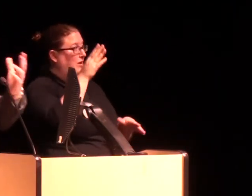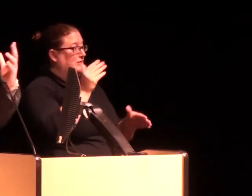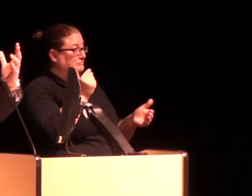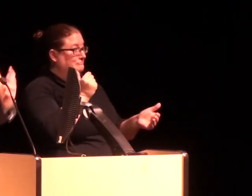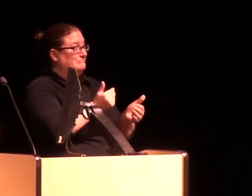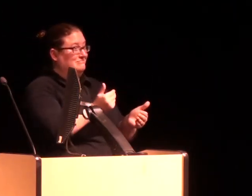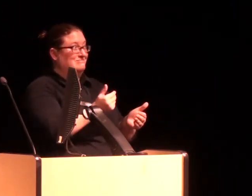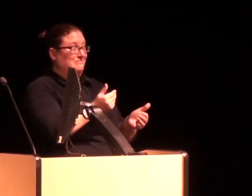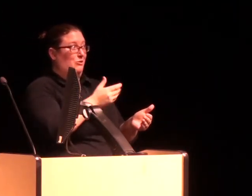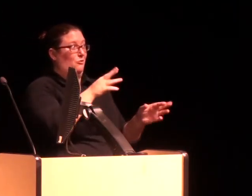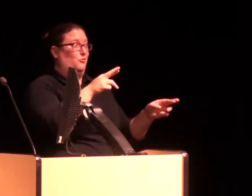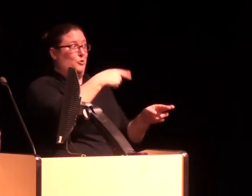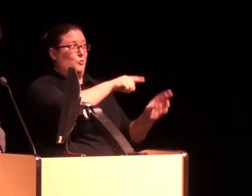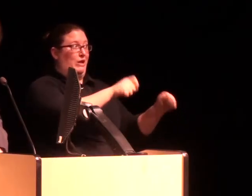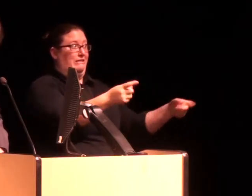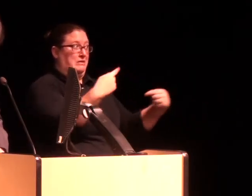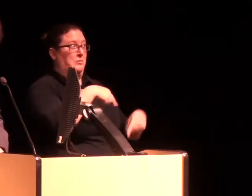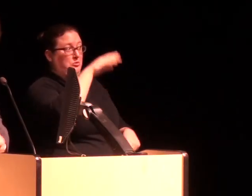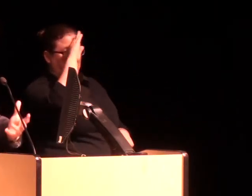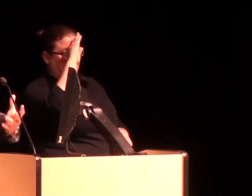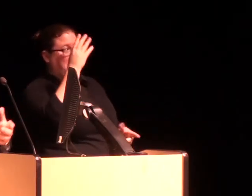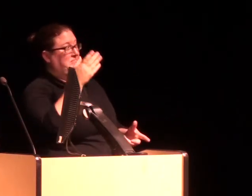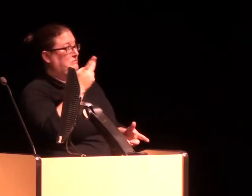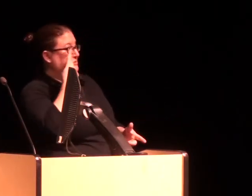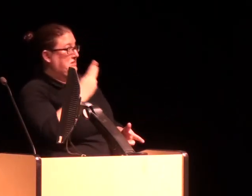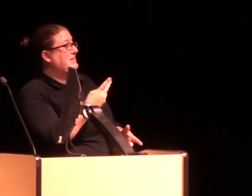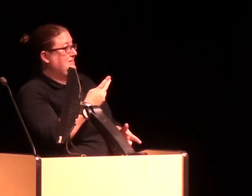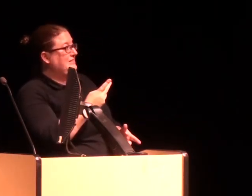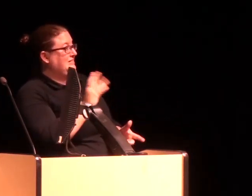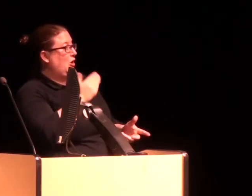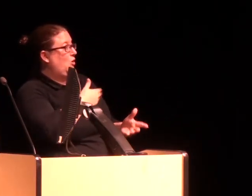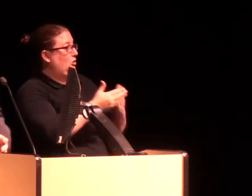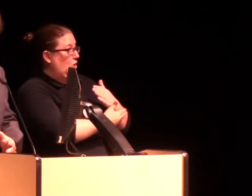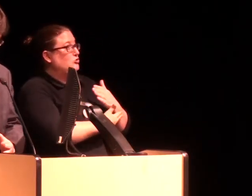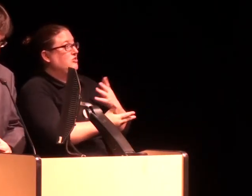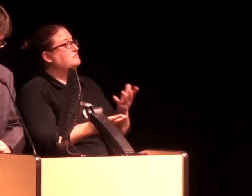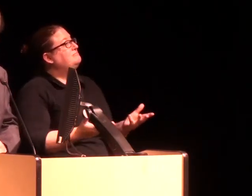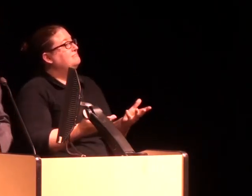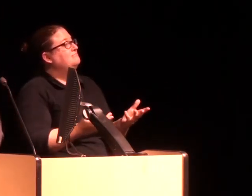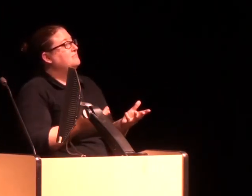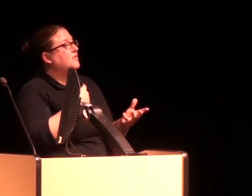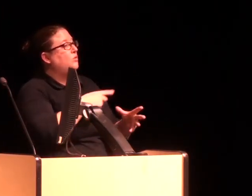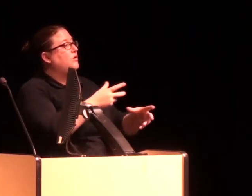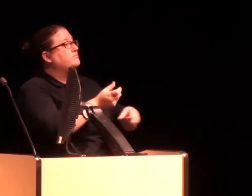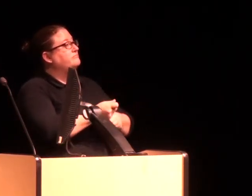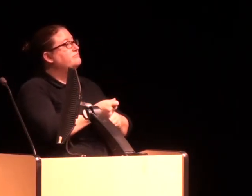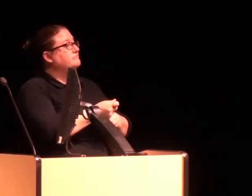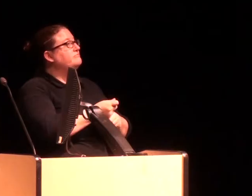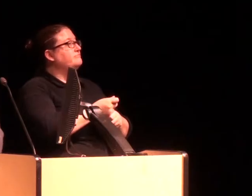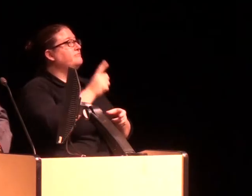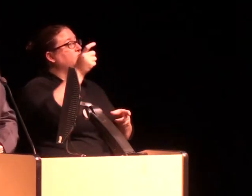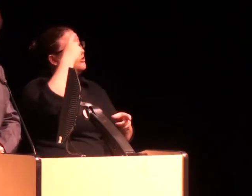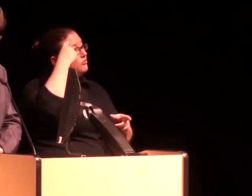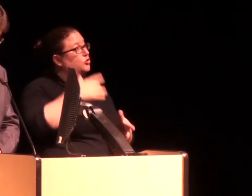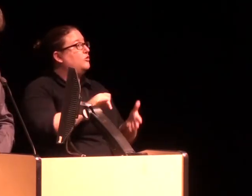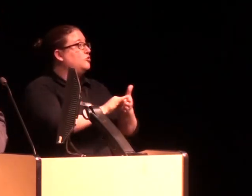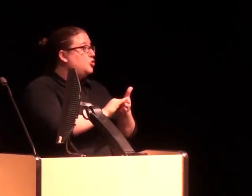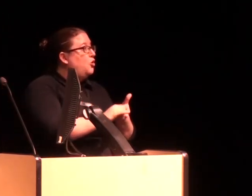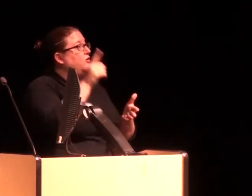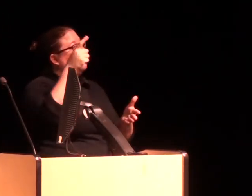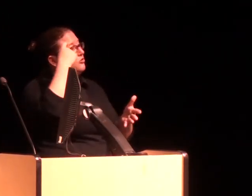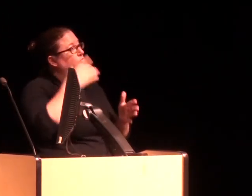probably you can come to Cuba to see our country. And we received the governor of New York, the governor of